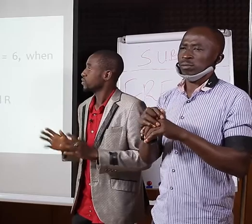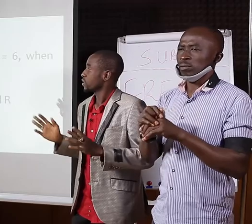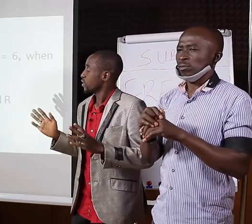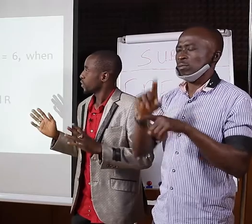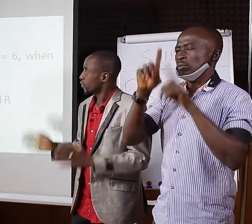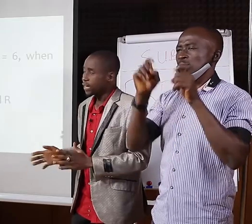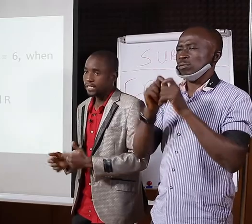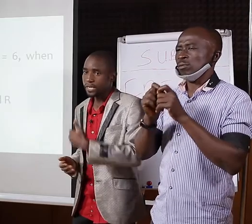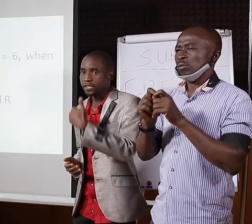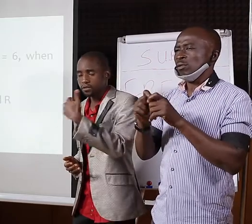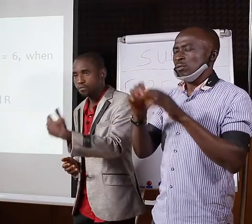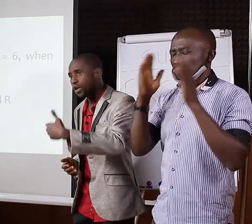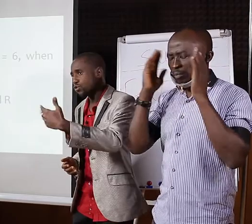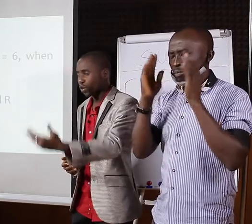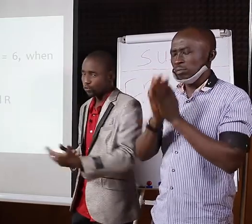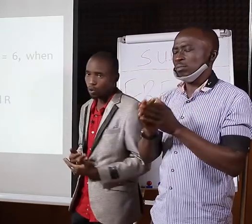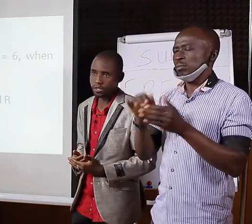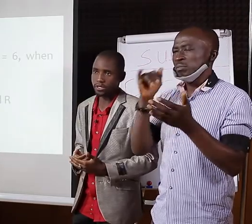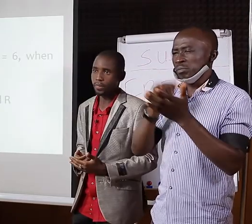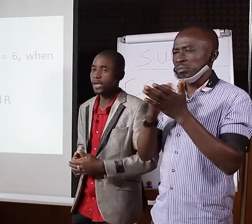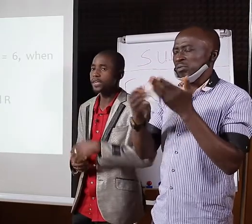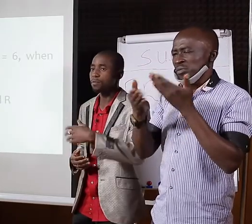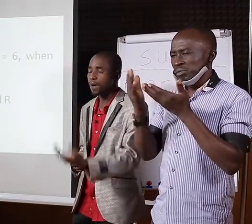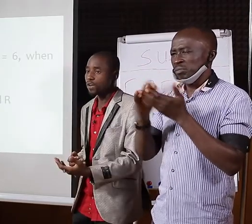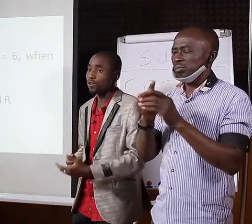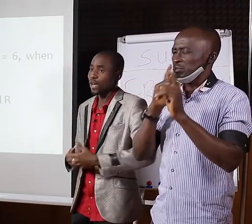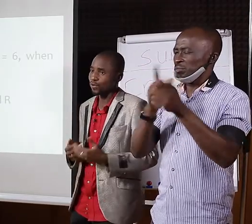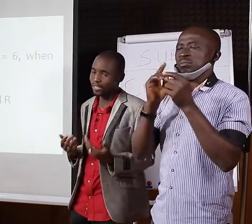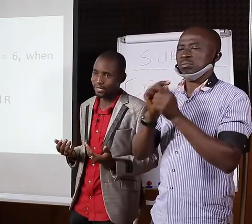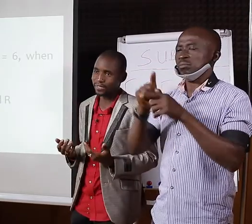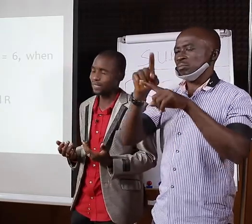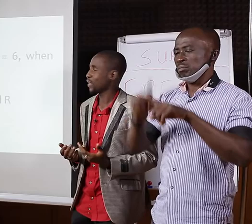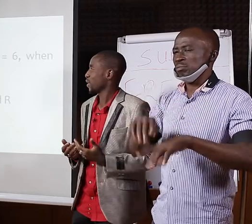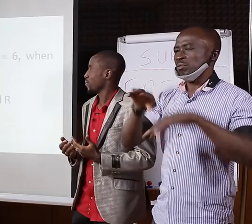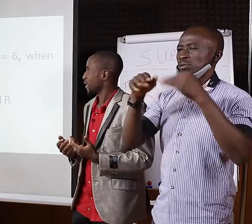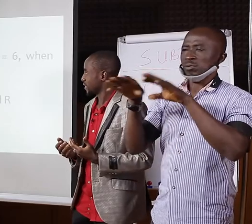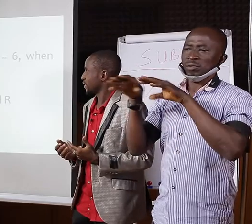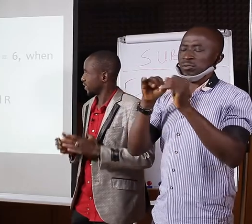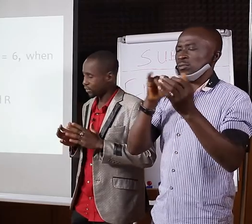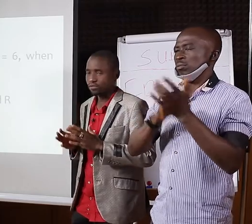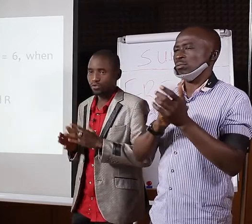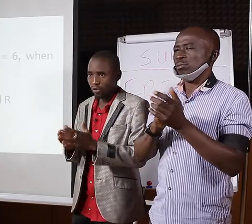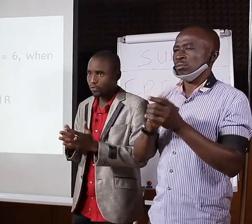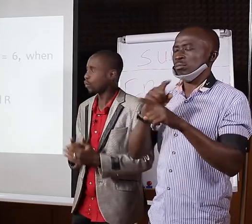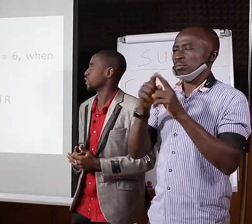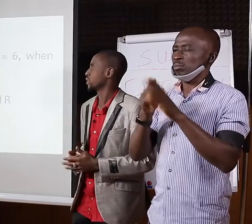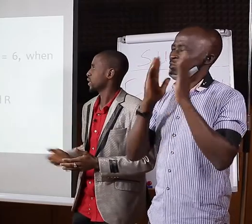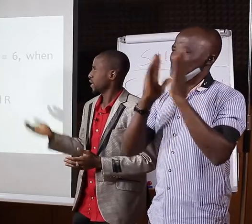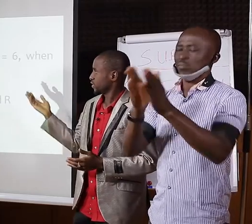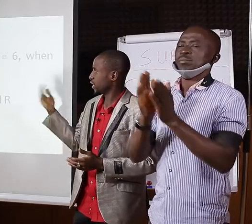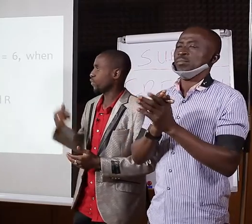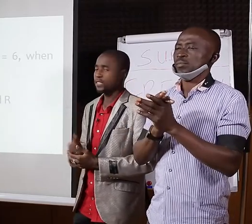careful. Variation is simple and straightforward. It depends on how you take it, but it is